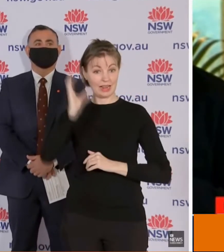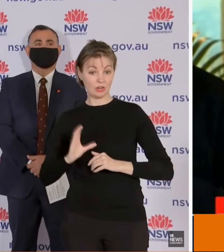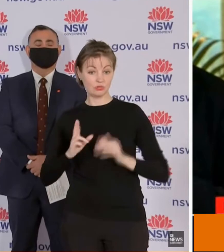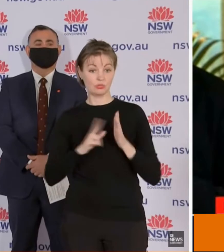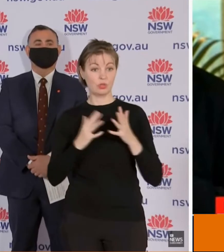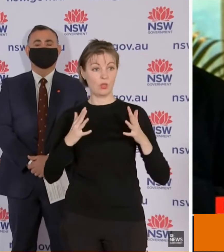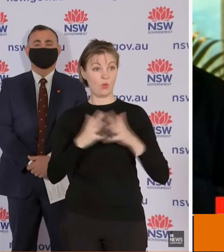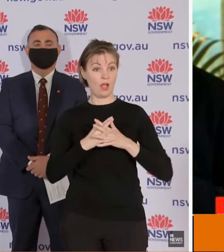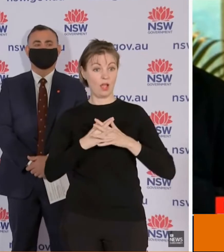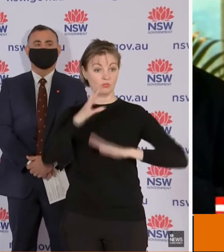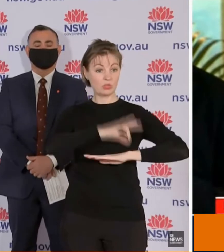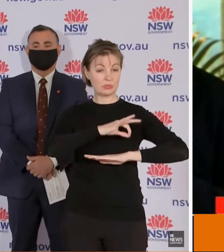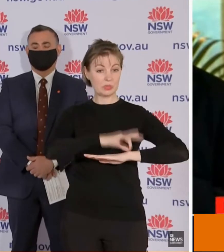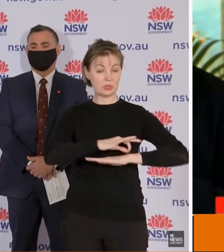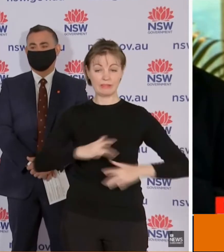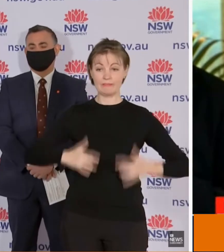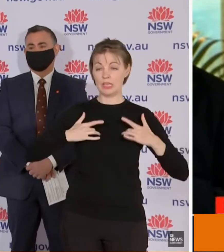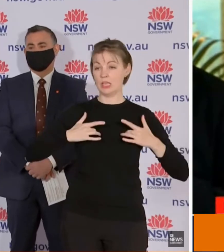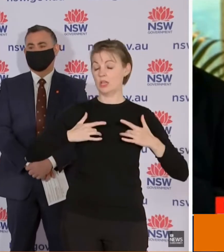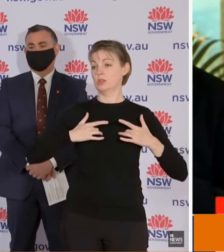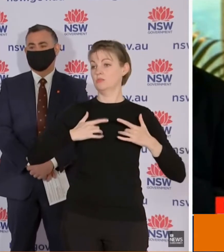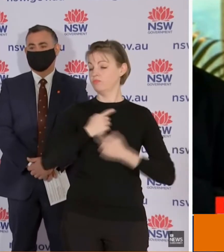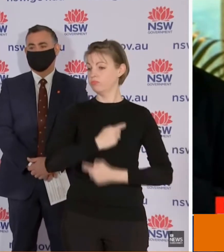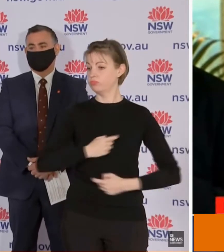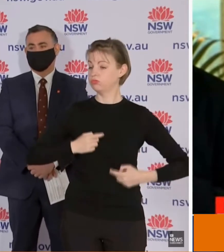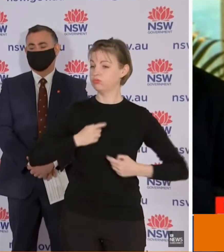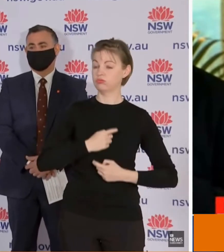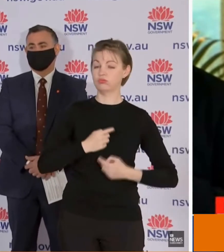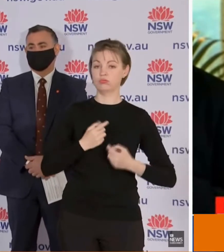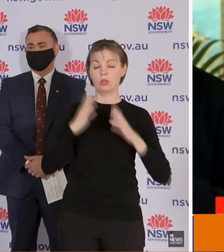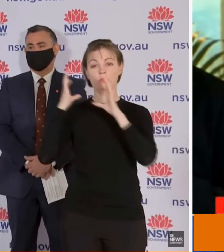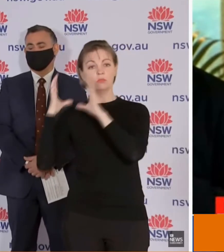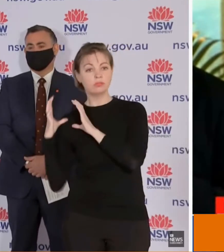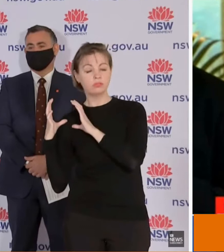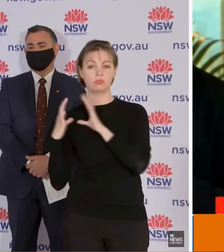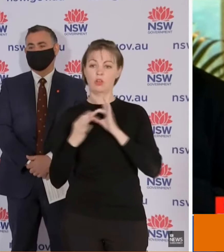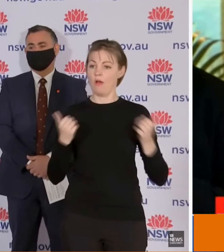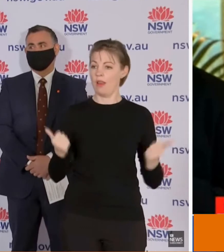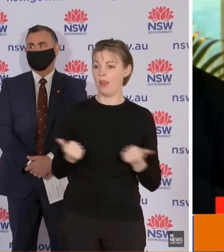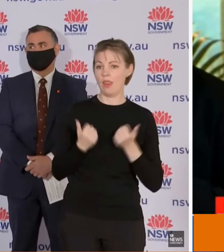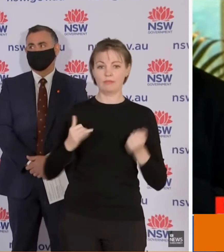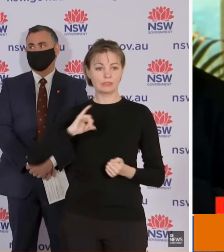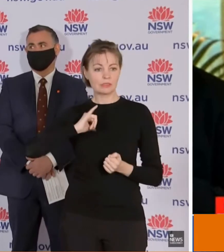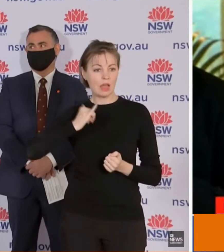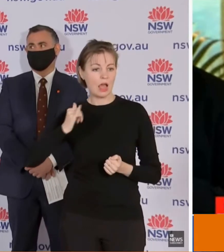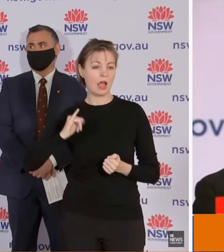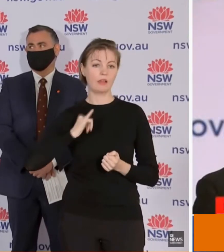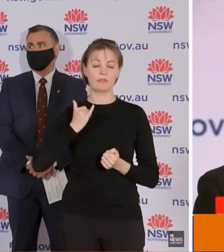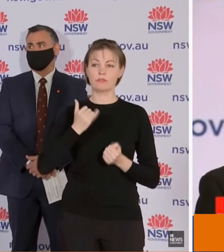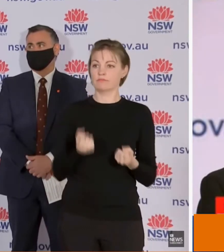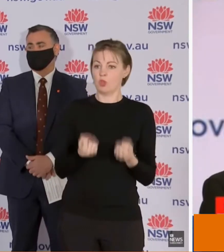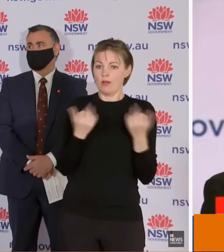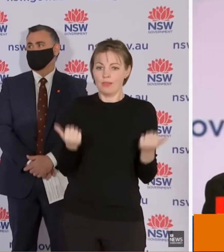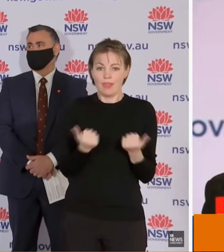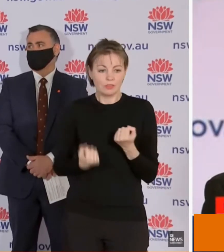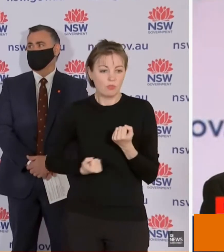leaving the nursing profession and not wanting to deal with an onslaught of cases if they do turn up in a regional community. What's your message to those nurses that are